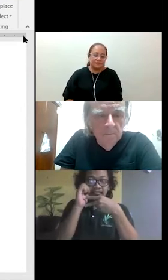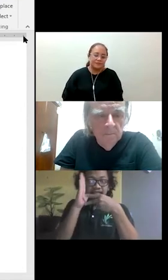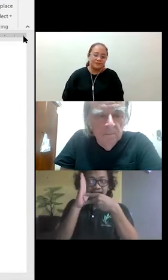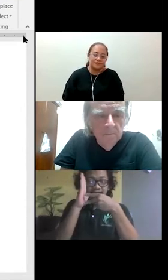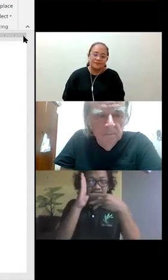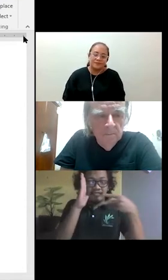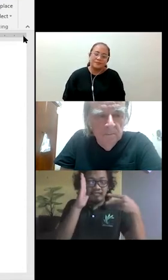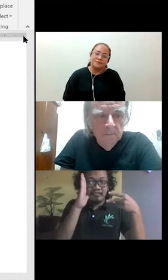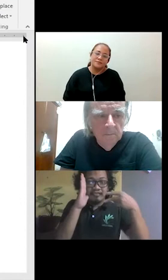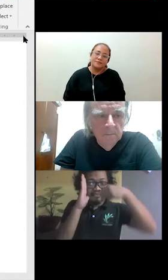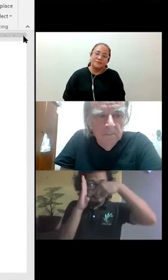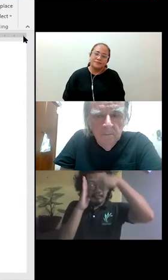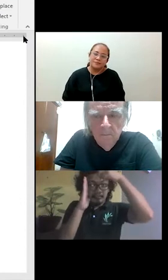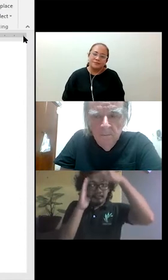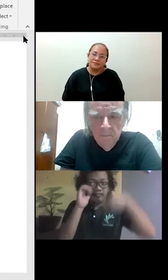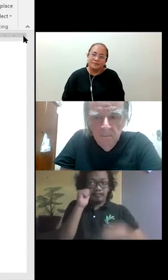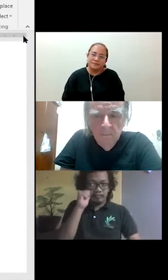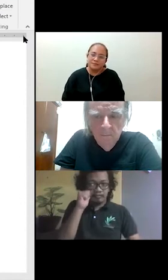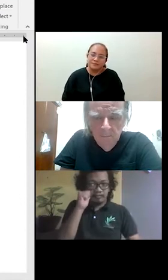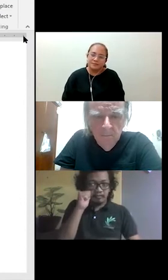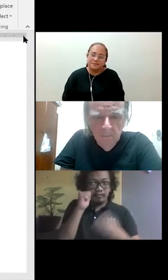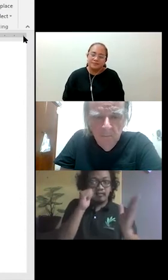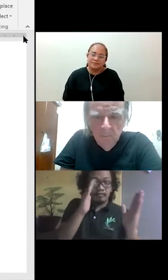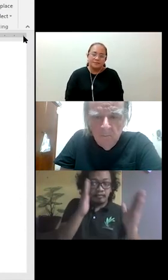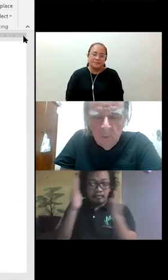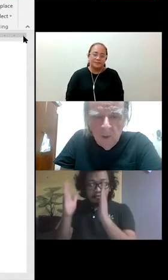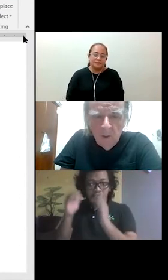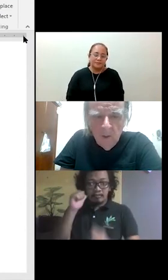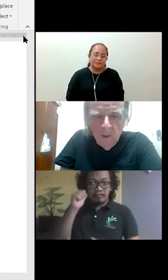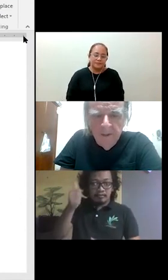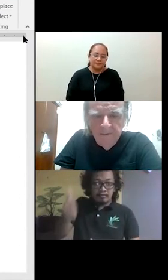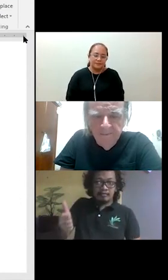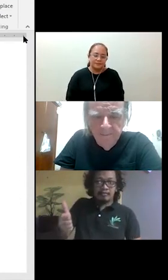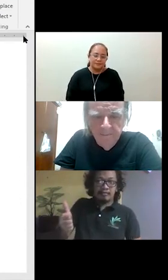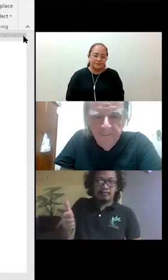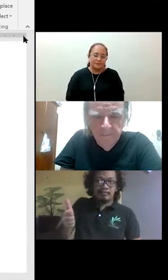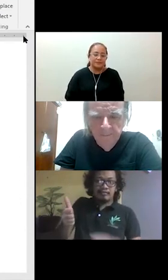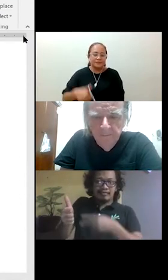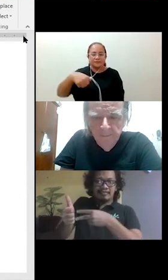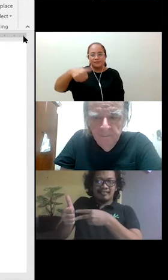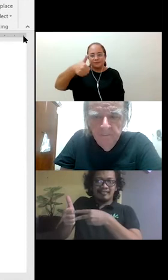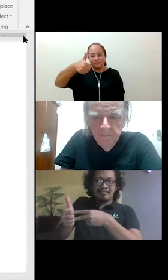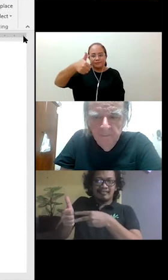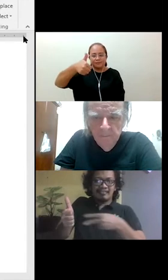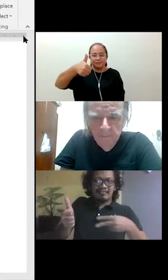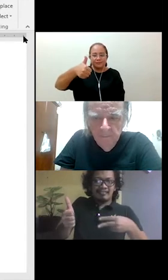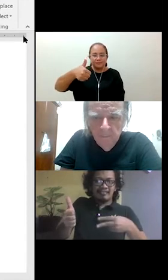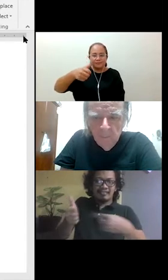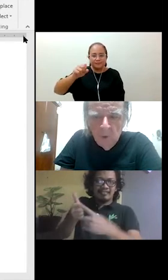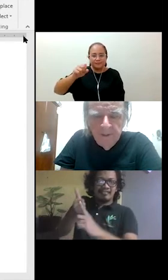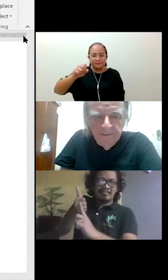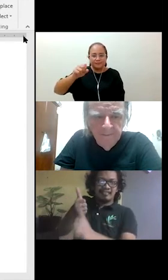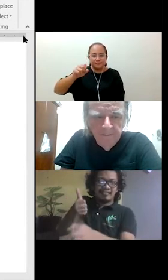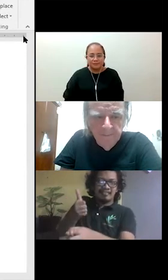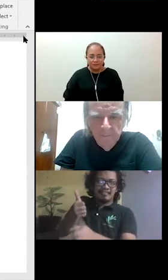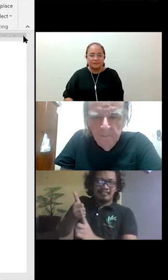Here's the sign for, because of the orientation is to the left and upwards. Okay. That's for tomorrow.